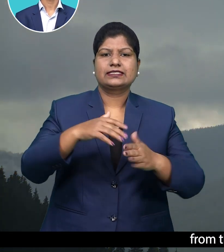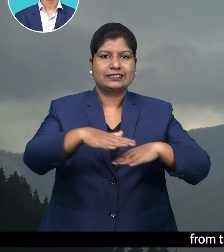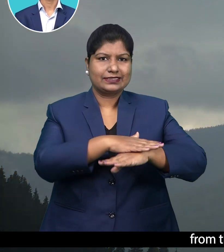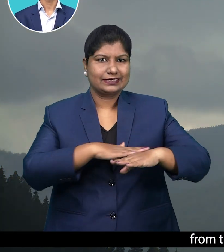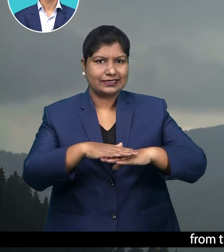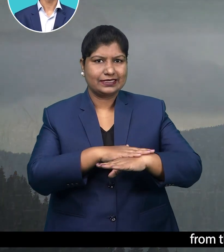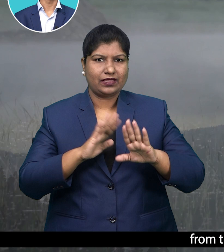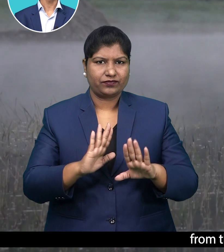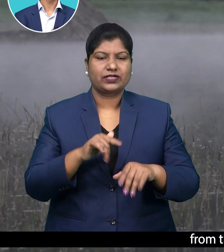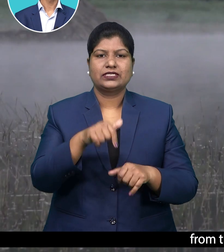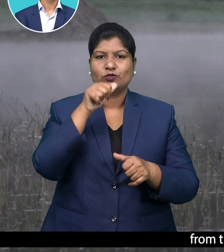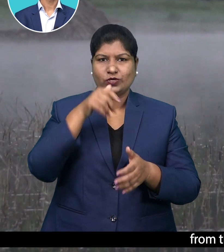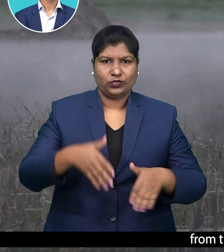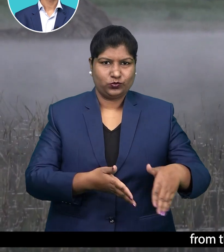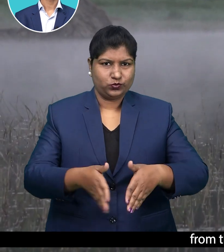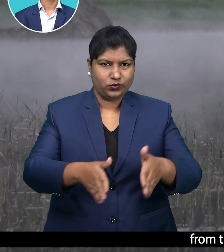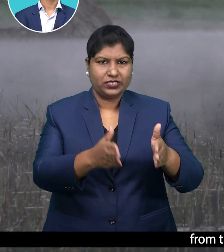of rivers,